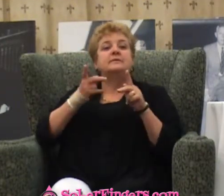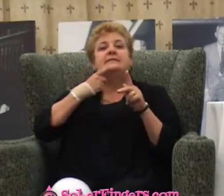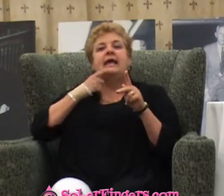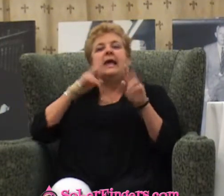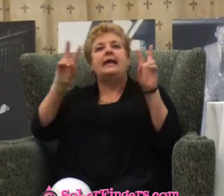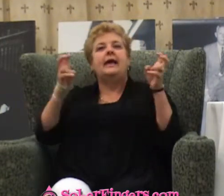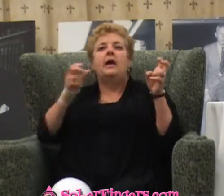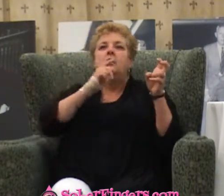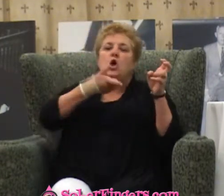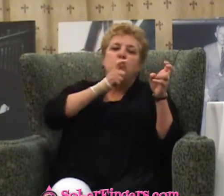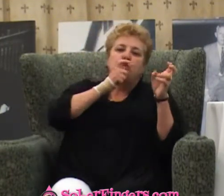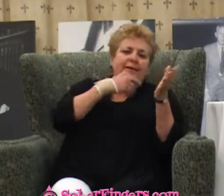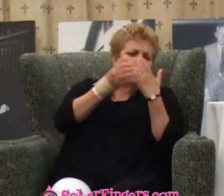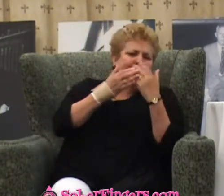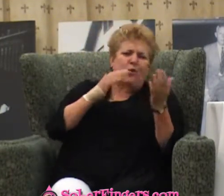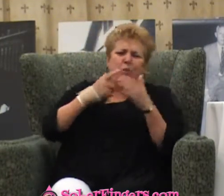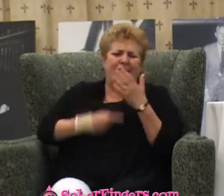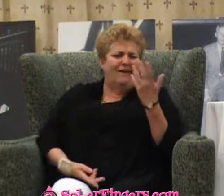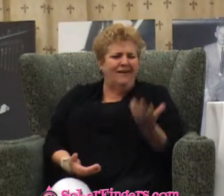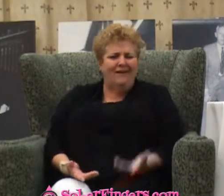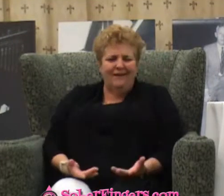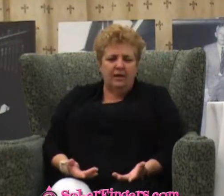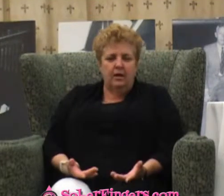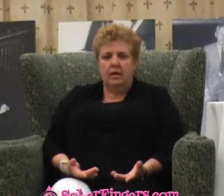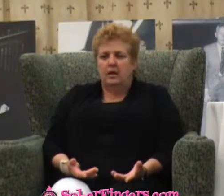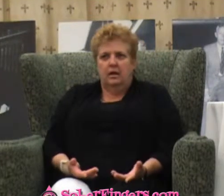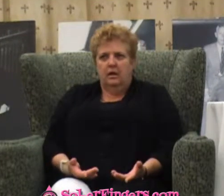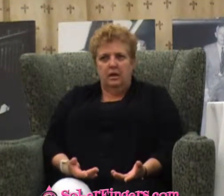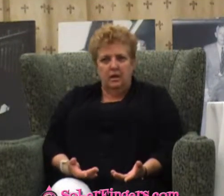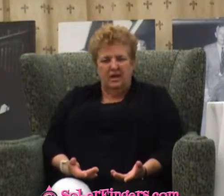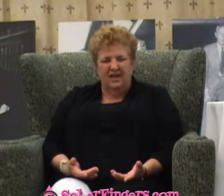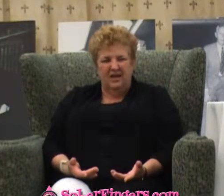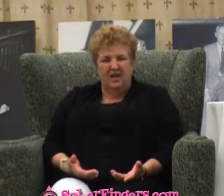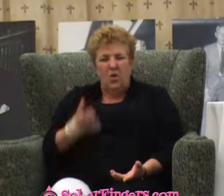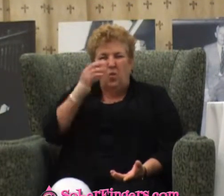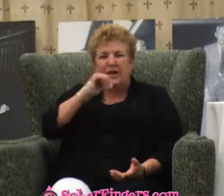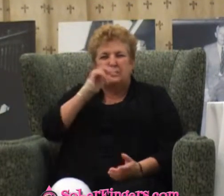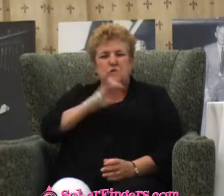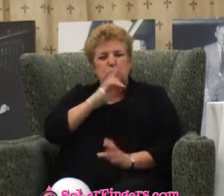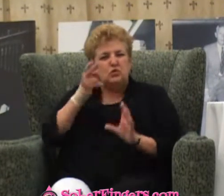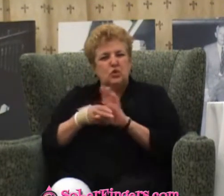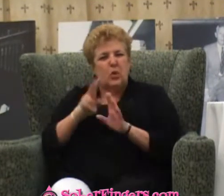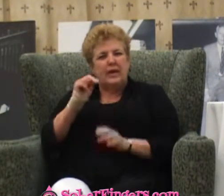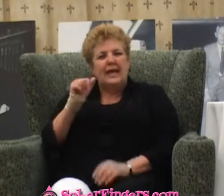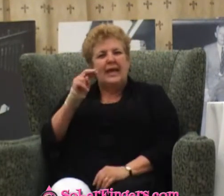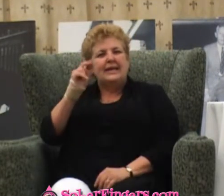drink no matter what. But, you know, in my mind, I think, why don't you join Nancy Reagan's merry band of winners and just say no?